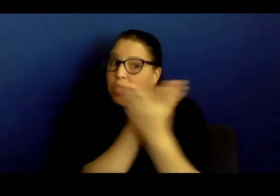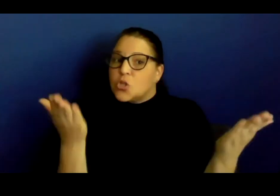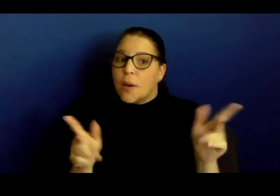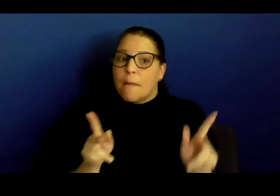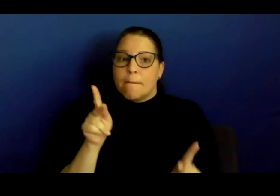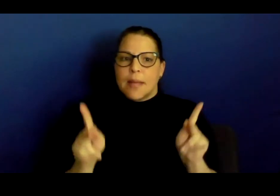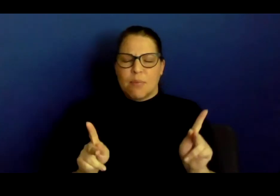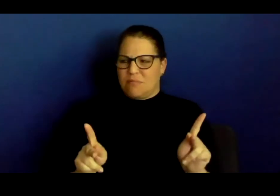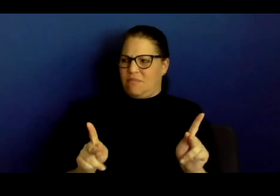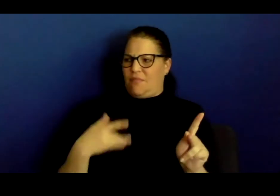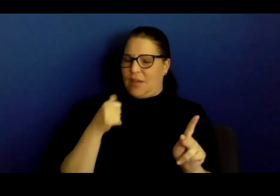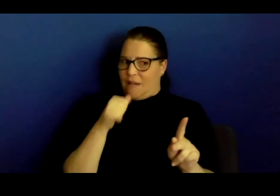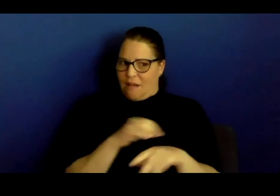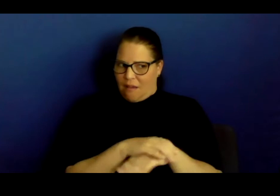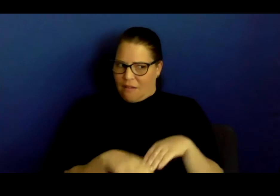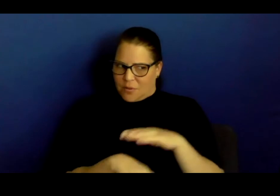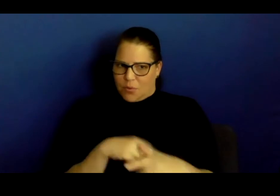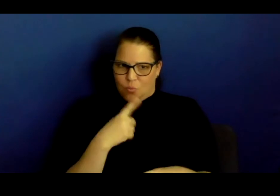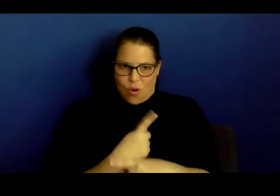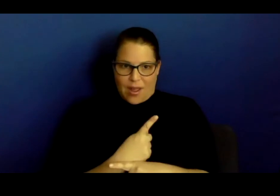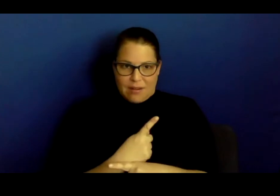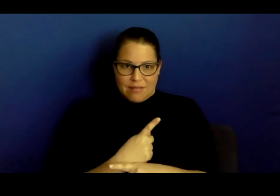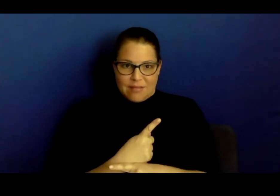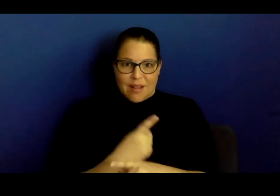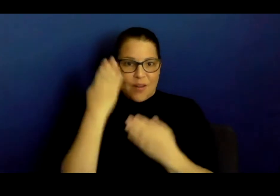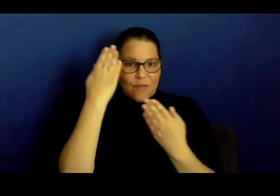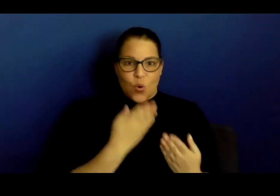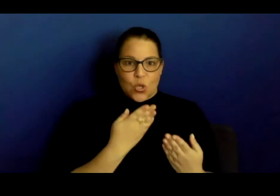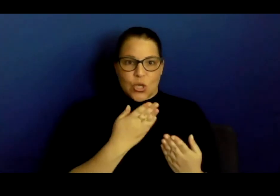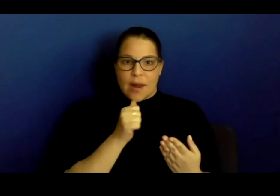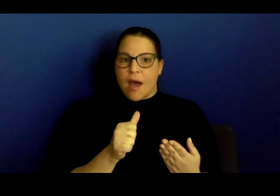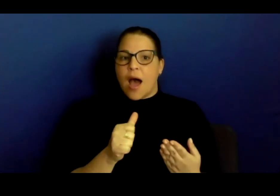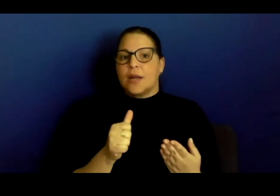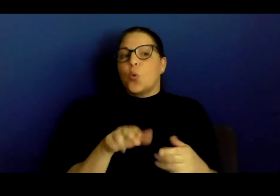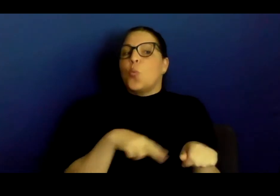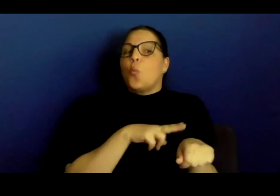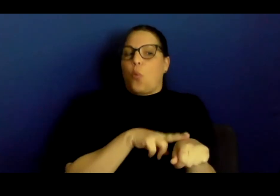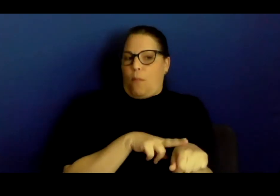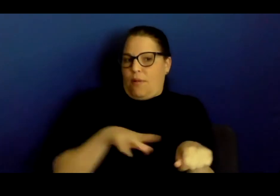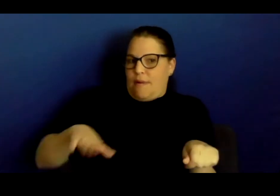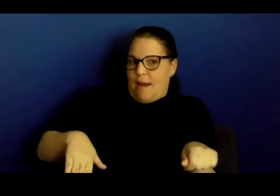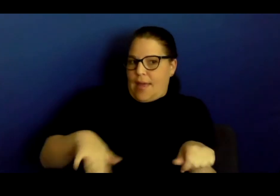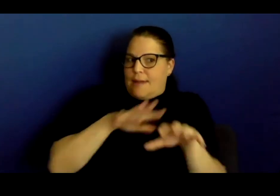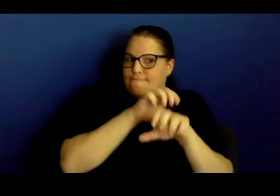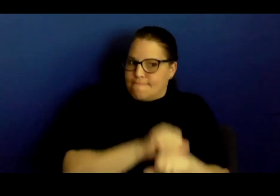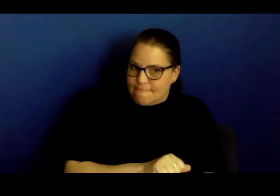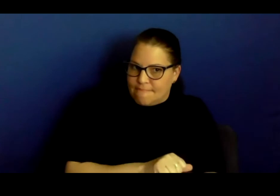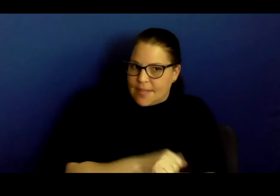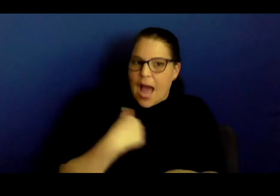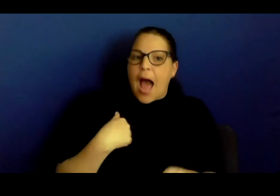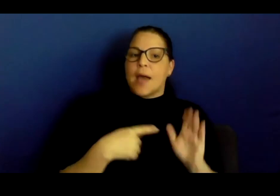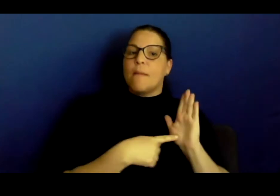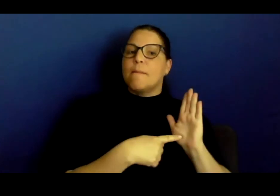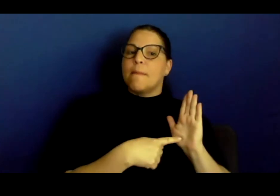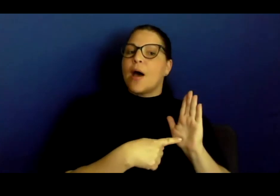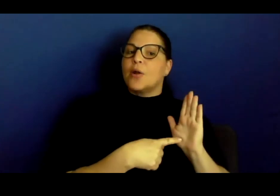been uncomfortable, right? Because unfortunately, that is not normal to many of us just yet. So I modeled it for you. I prepared you